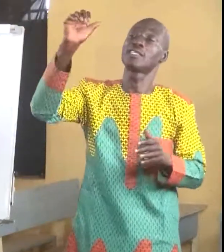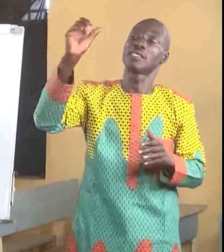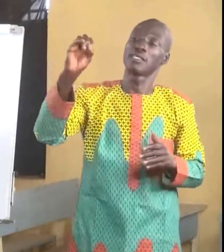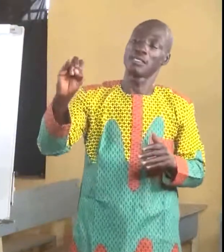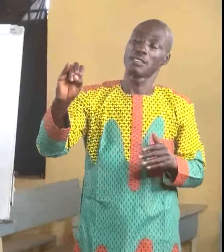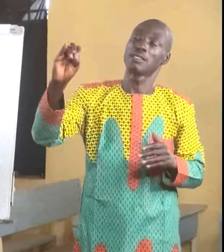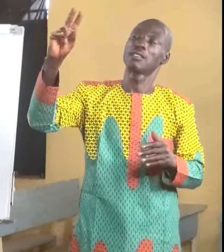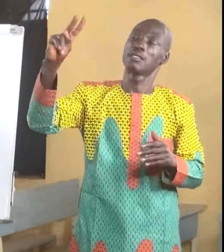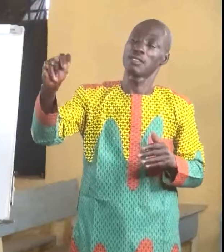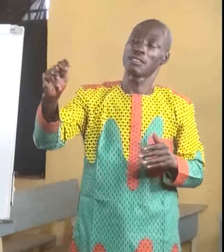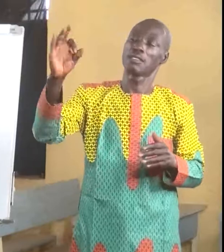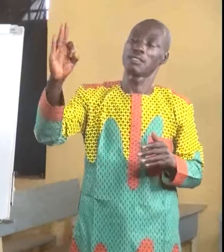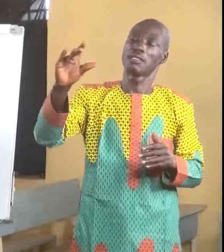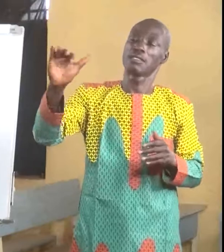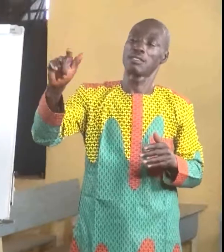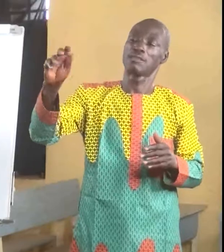says